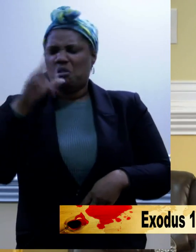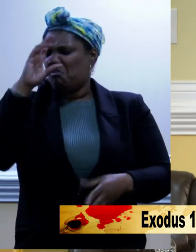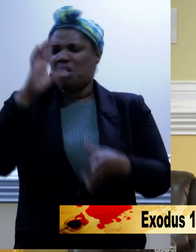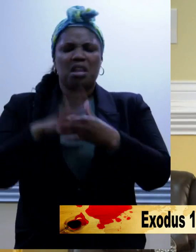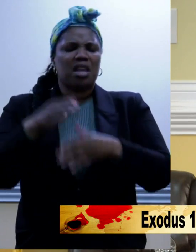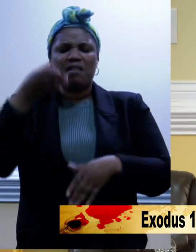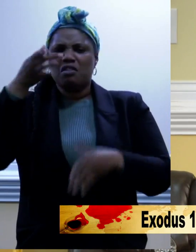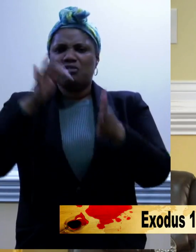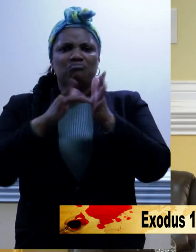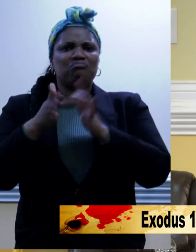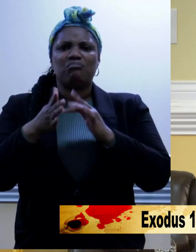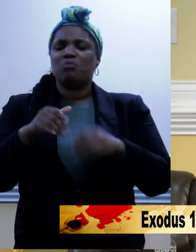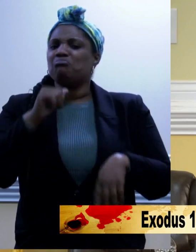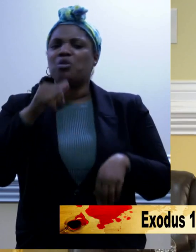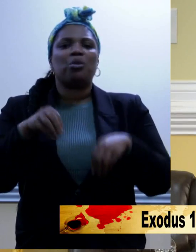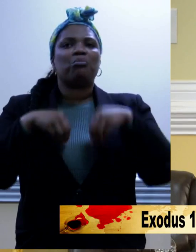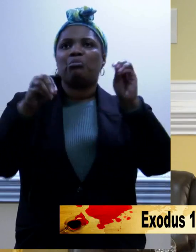doorpost.